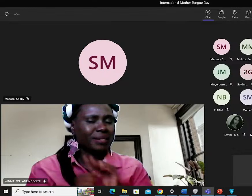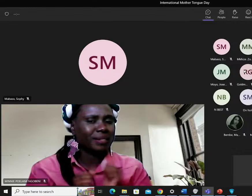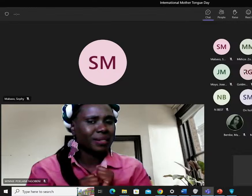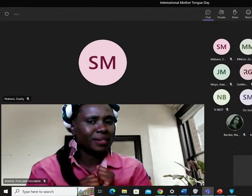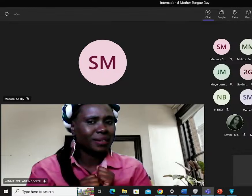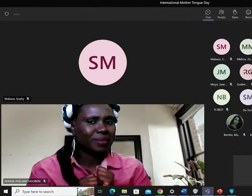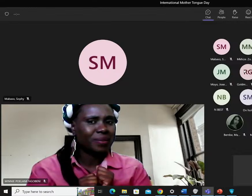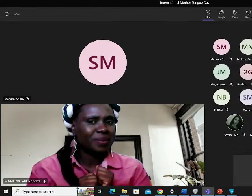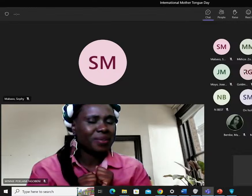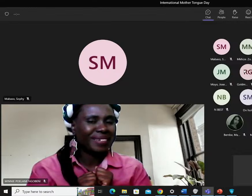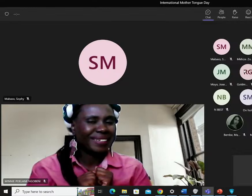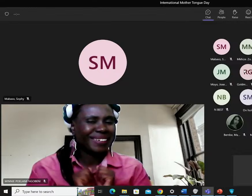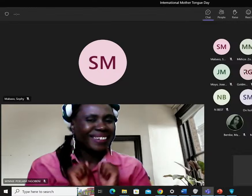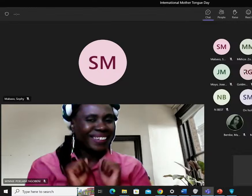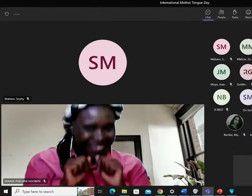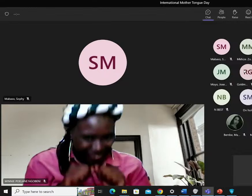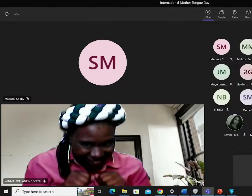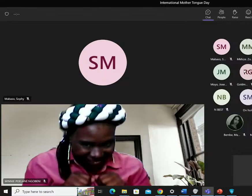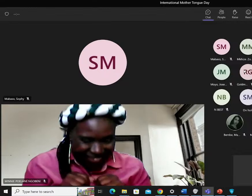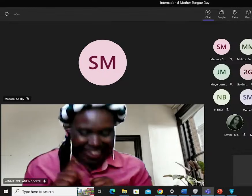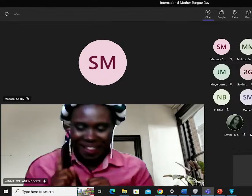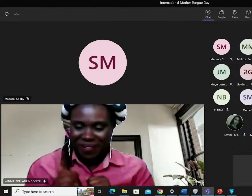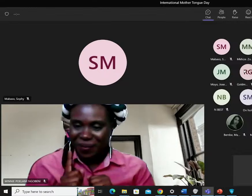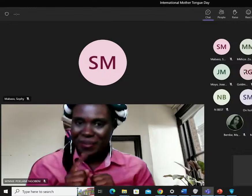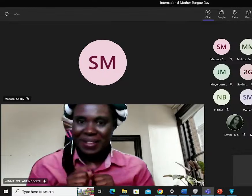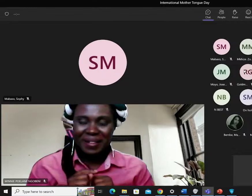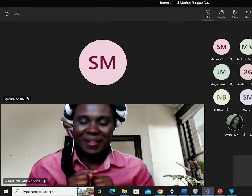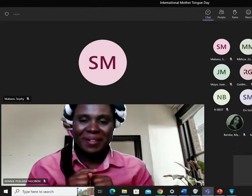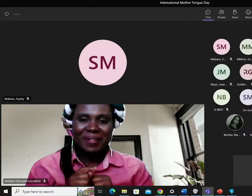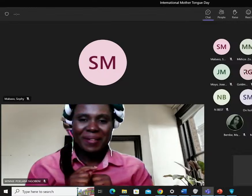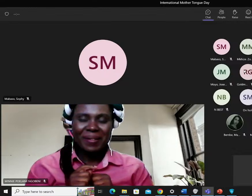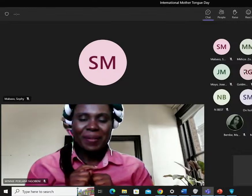Wendiyeza kubo abaphathi inkqubo.